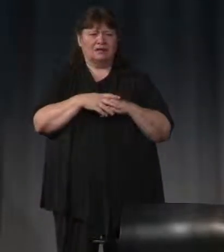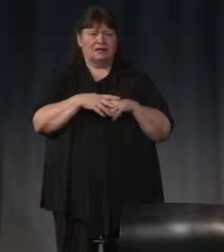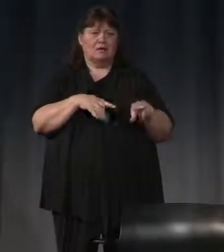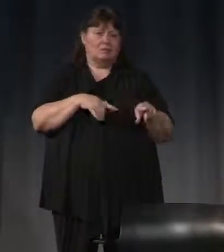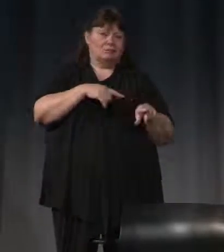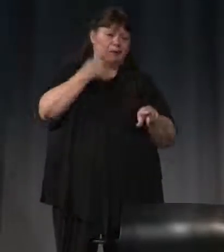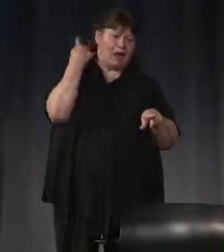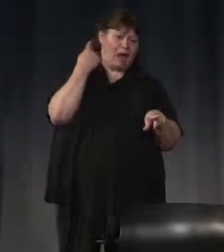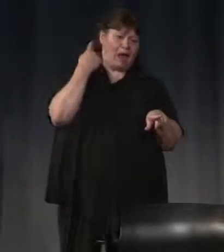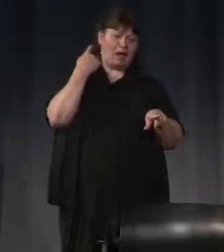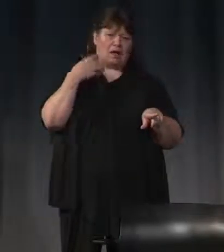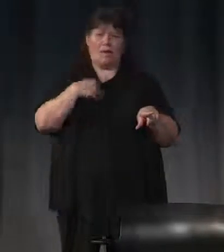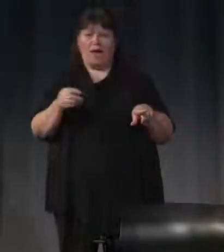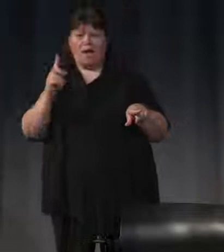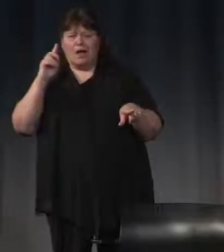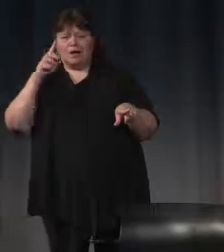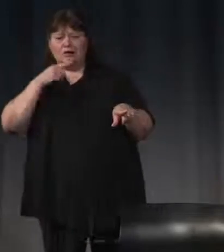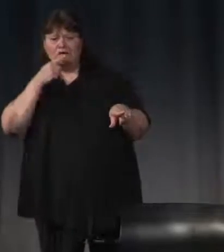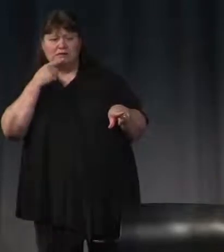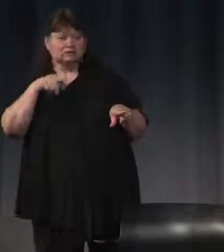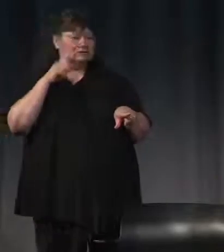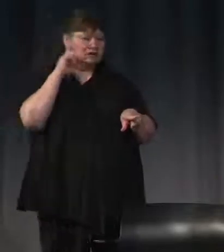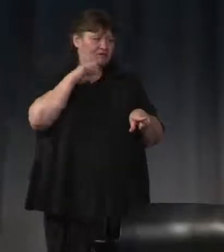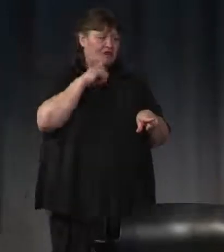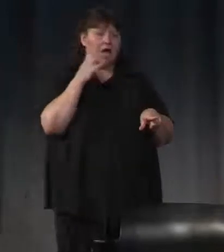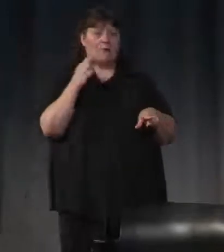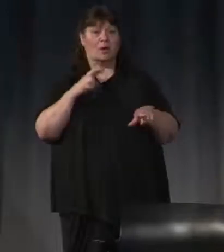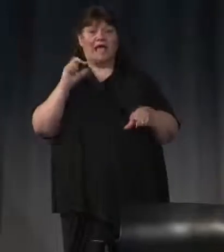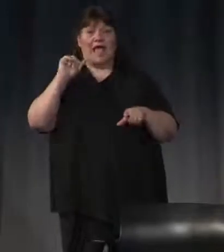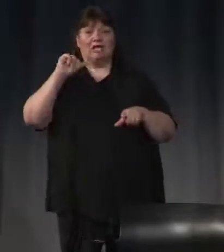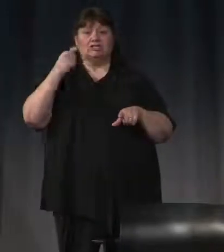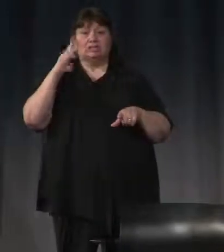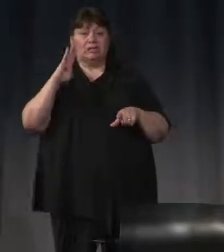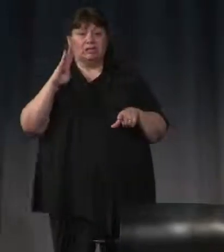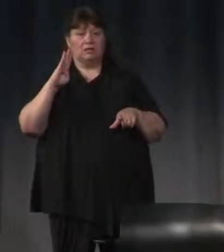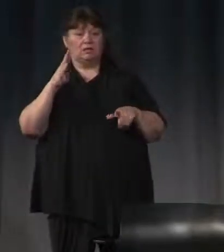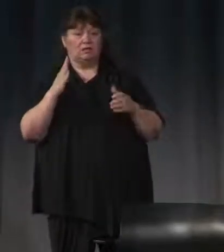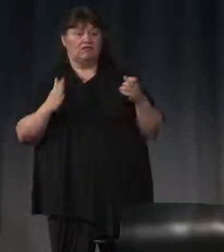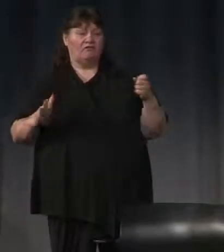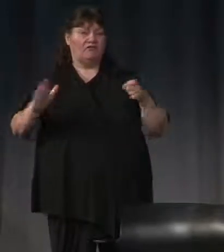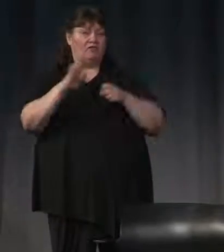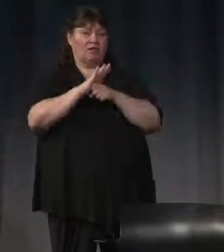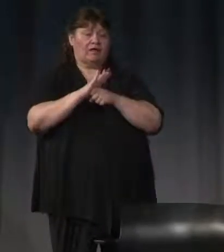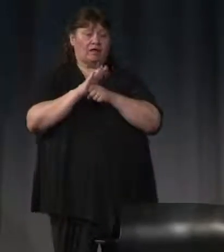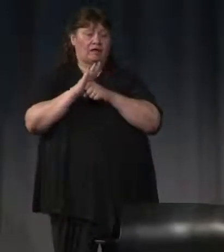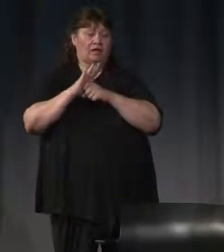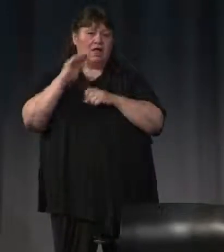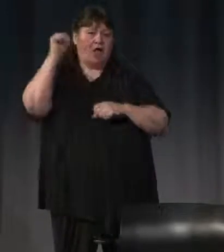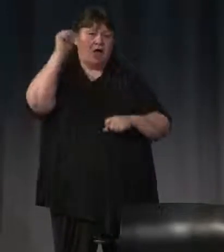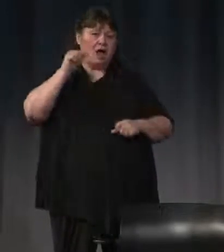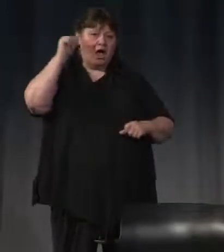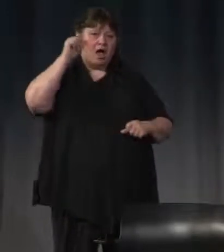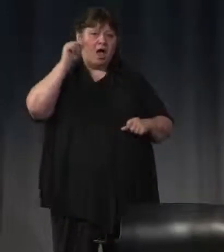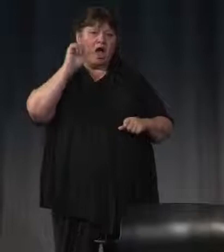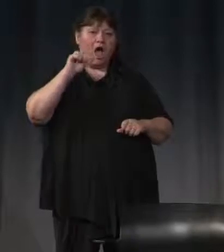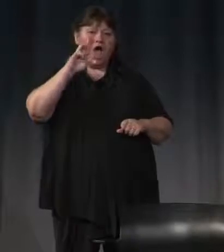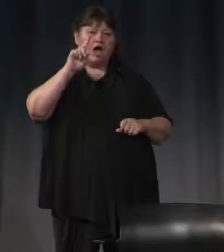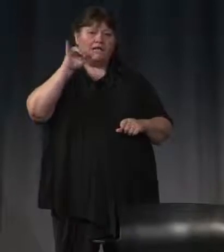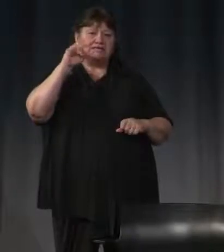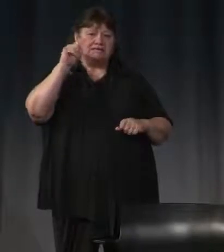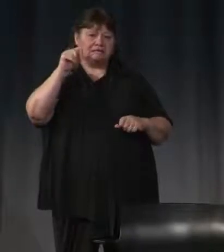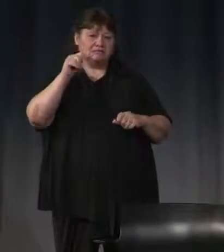white narrative that you usually hear about Bell being completely audist and his students